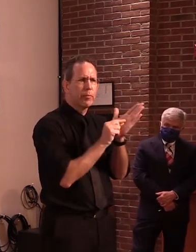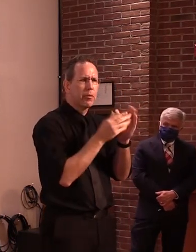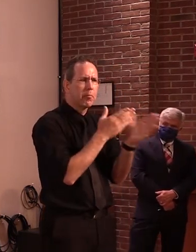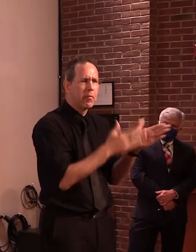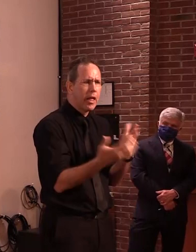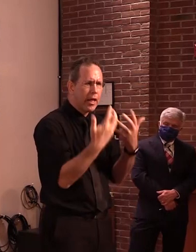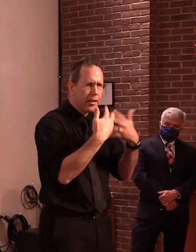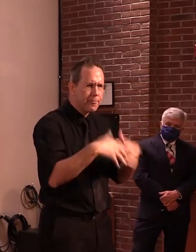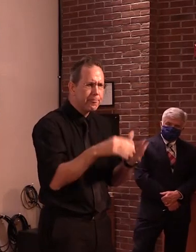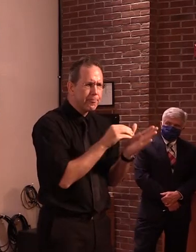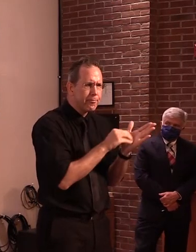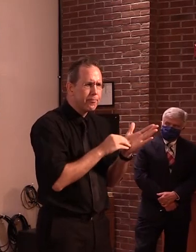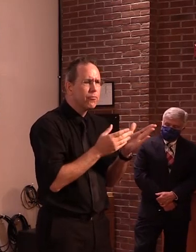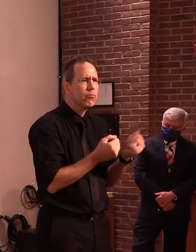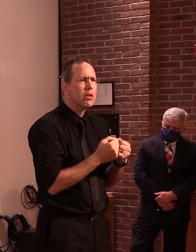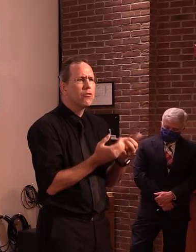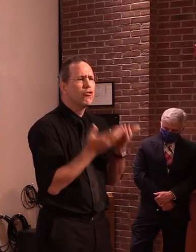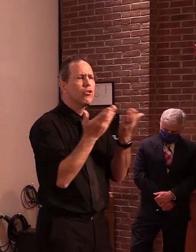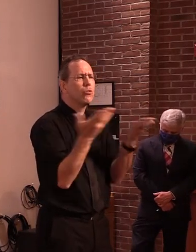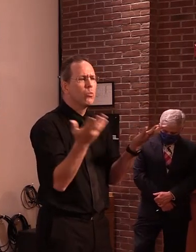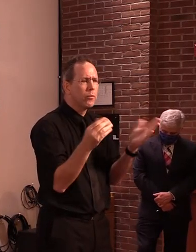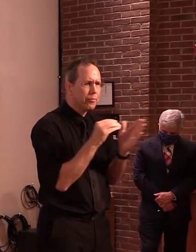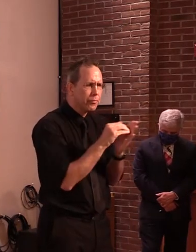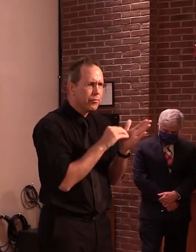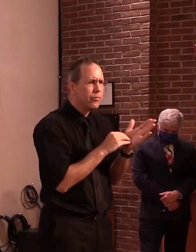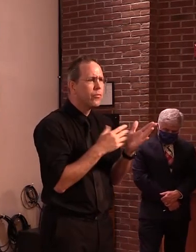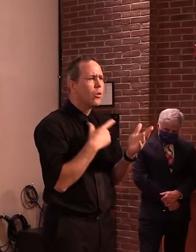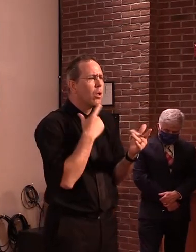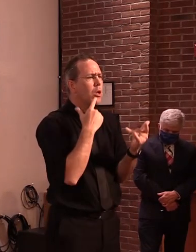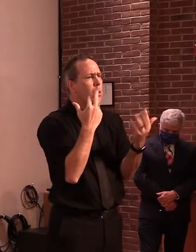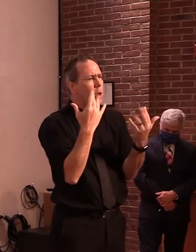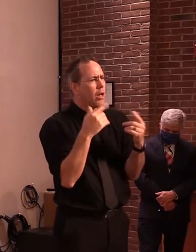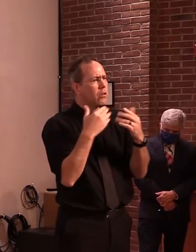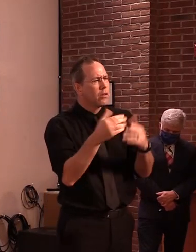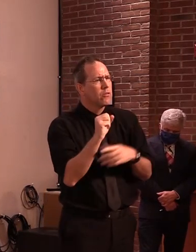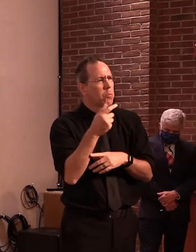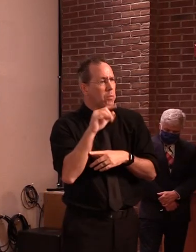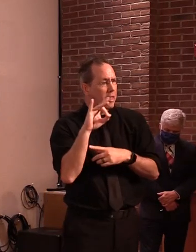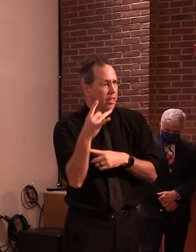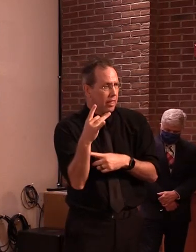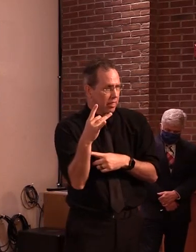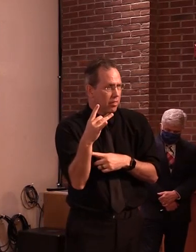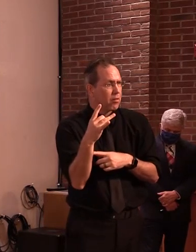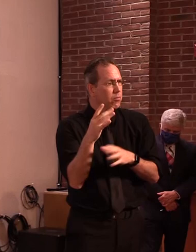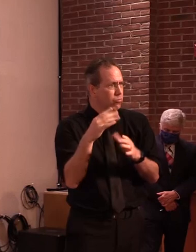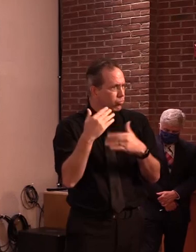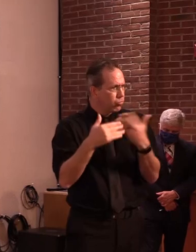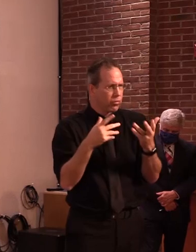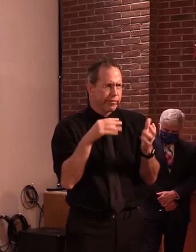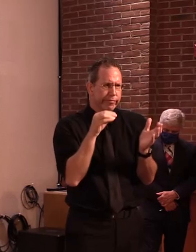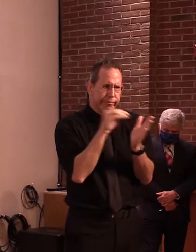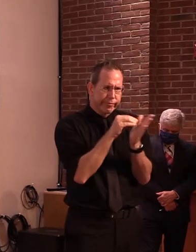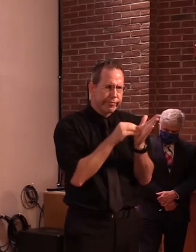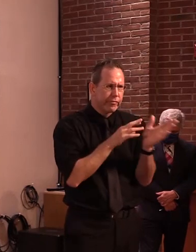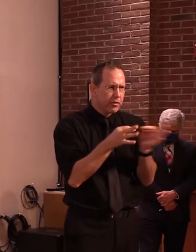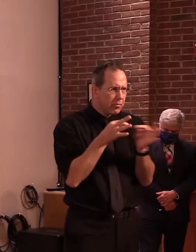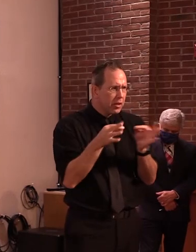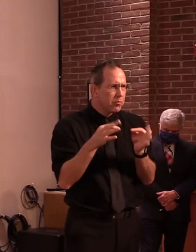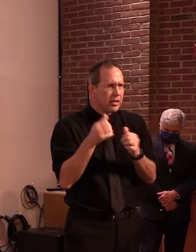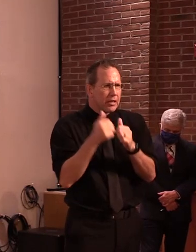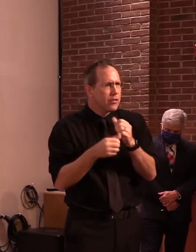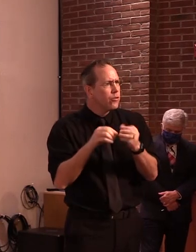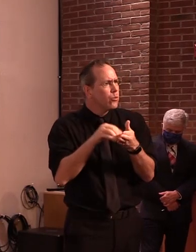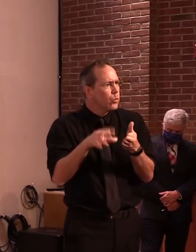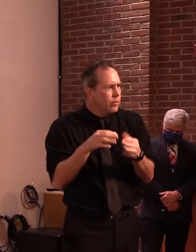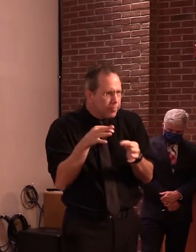8th start date to talk with each student about the pandemic, how it affected them, and assess their well-being. Do you think there is a